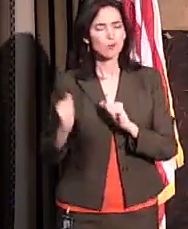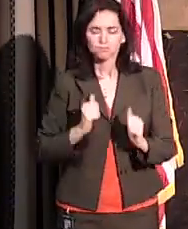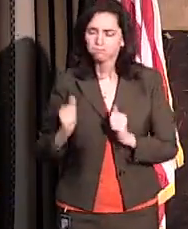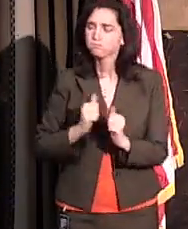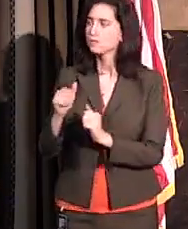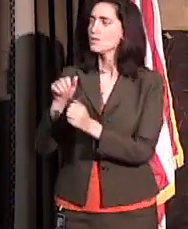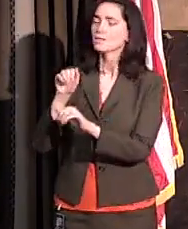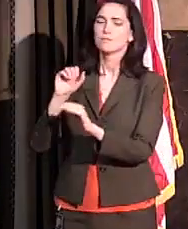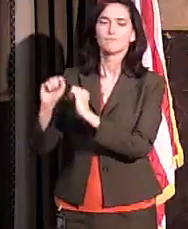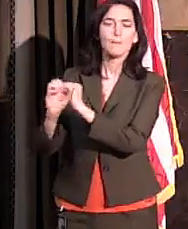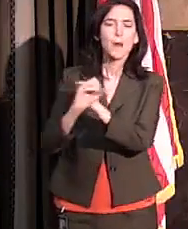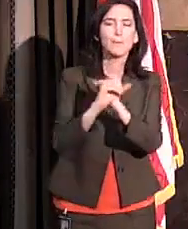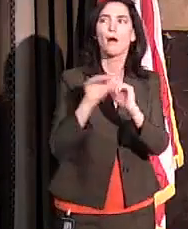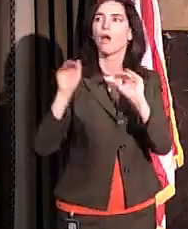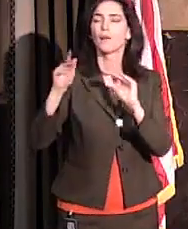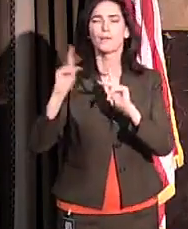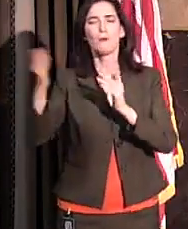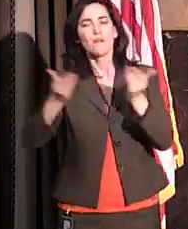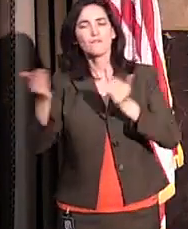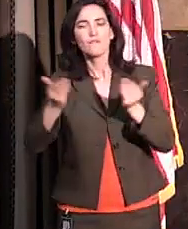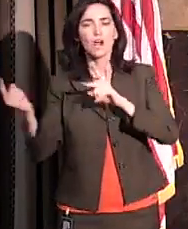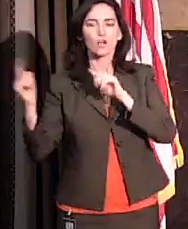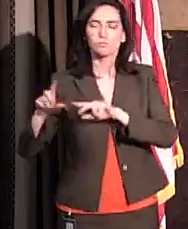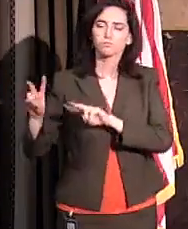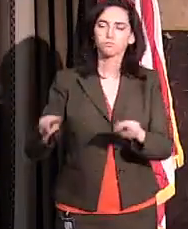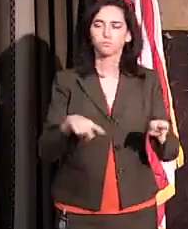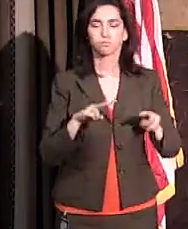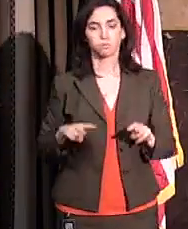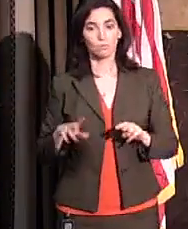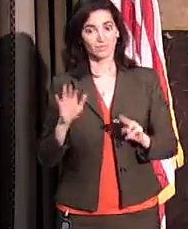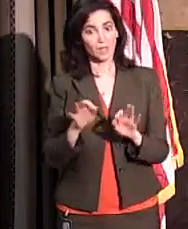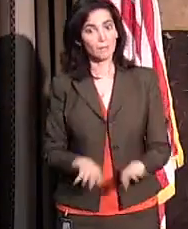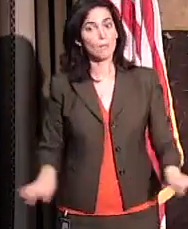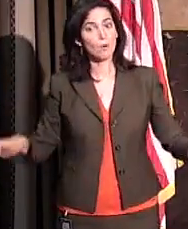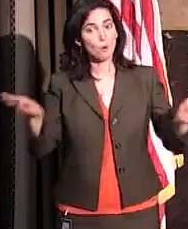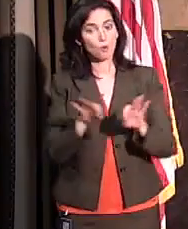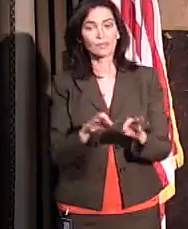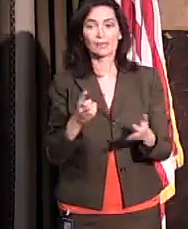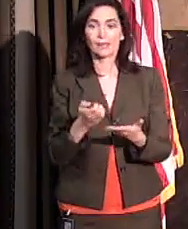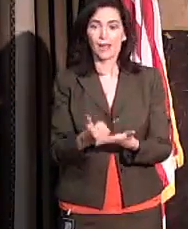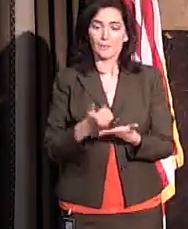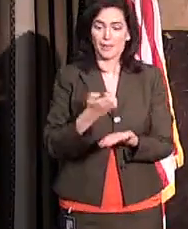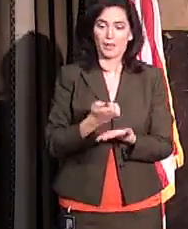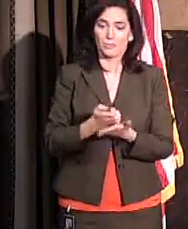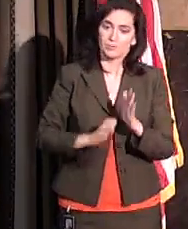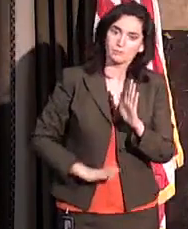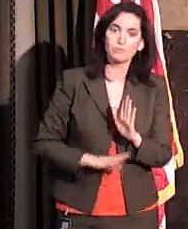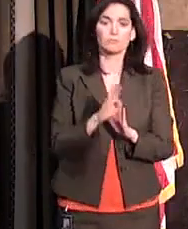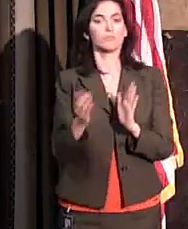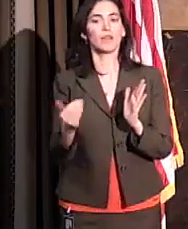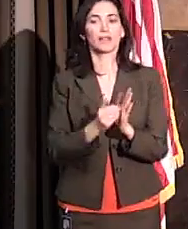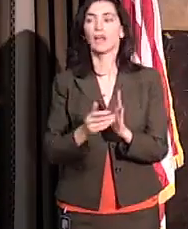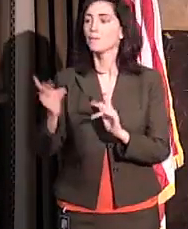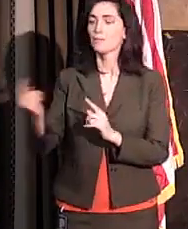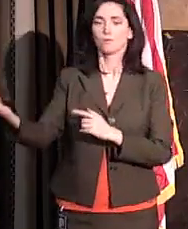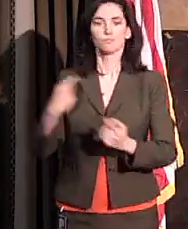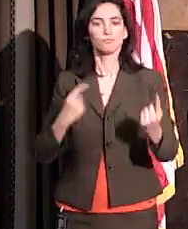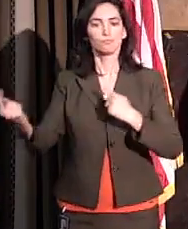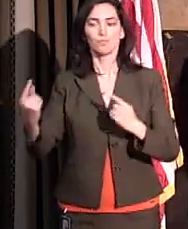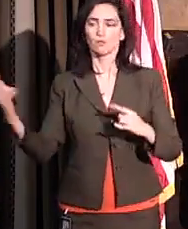lost tourism dollars. This is incredibly important to jumpstarting our economy and getting more customers